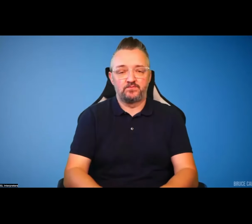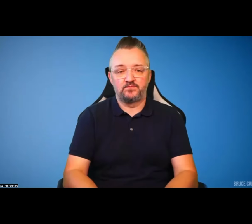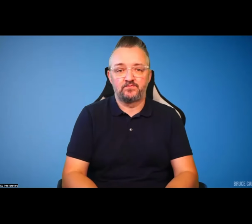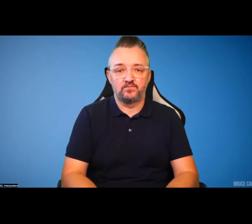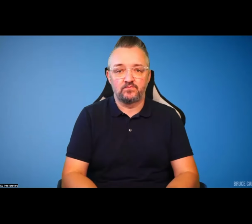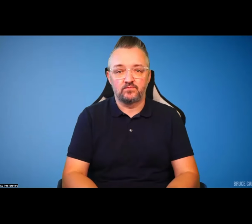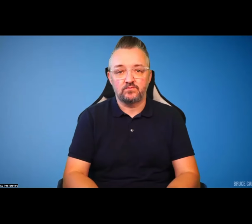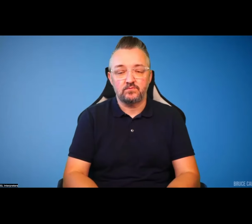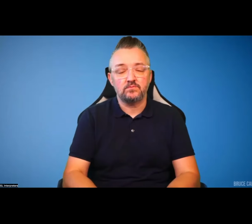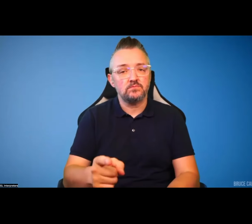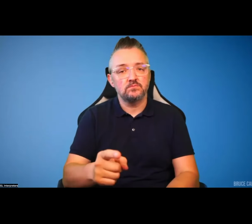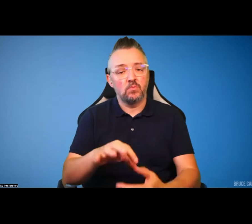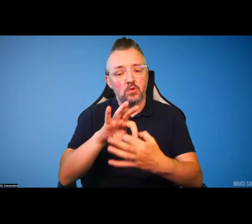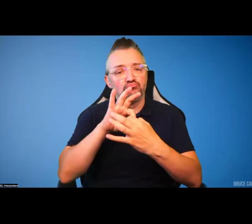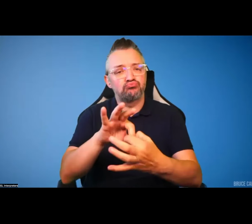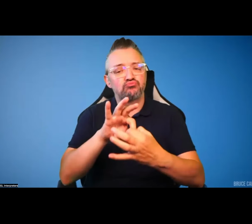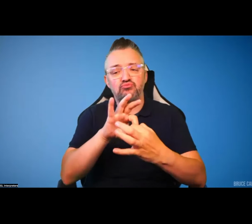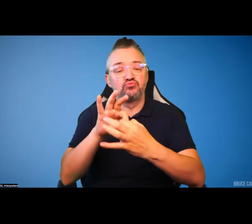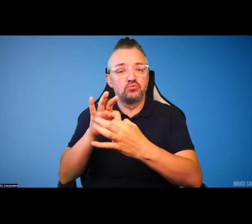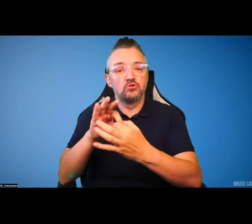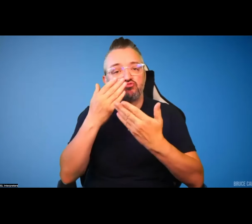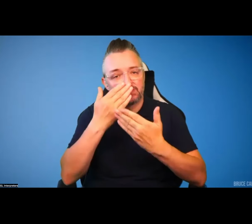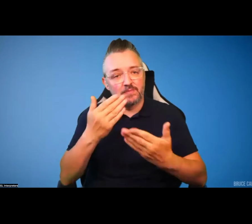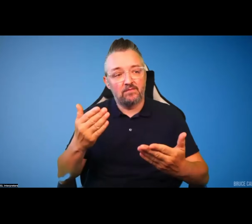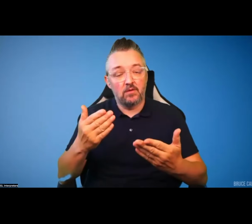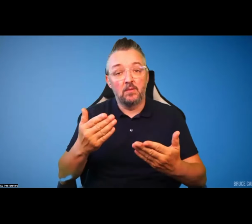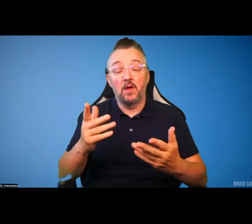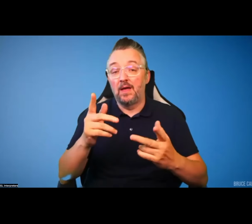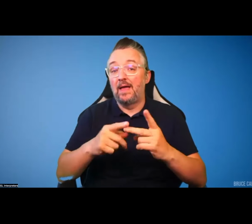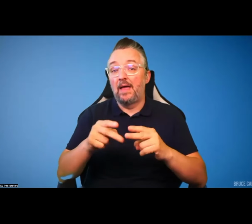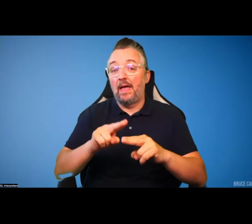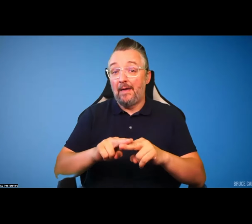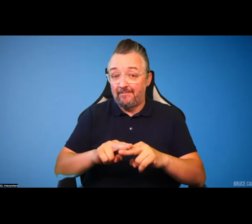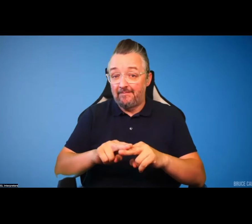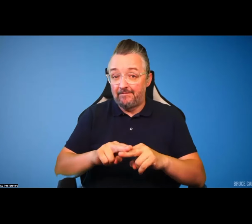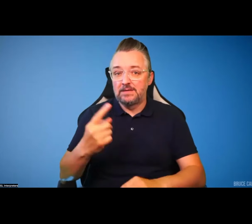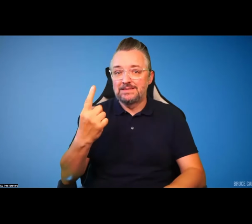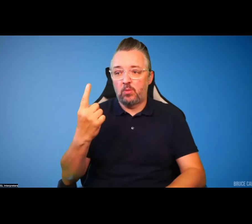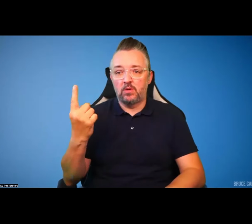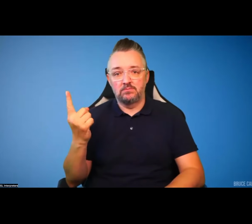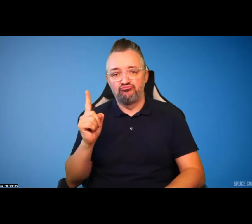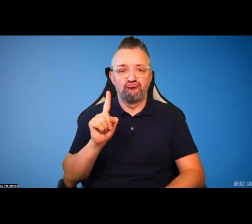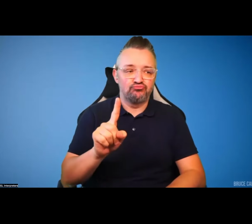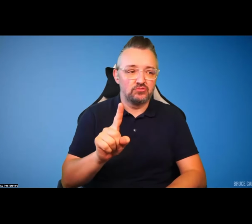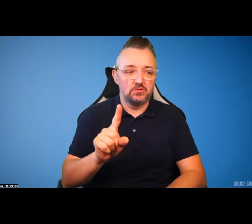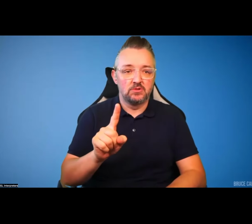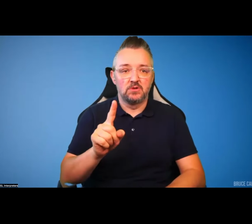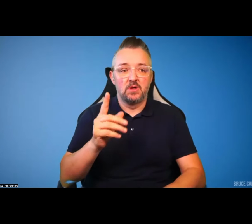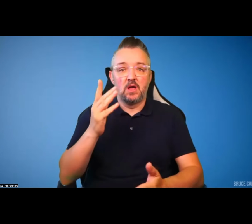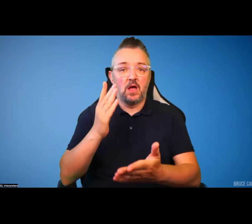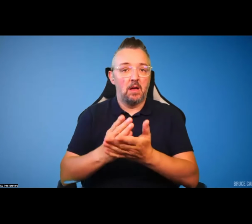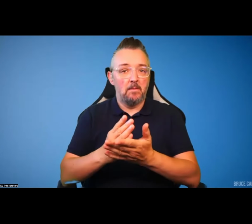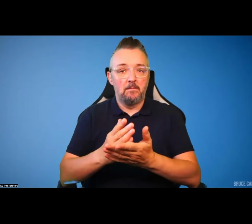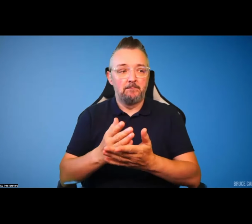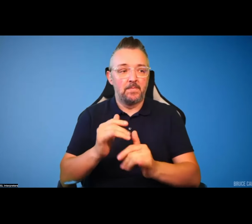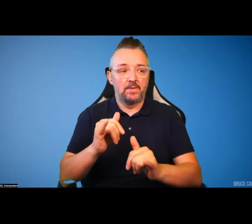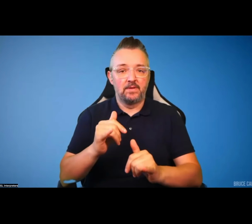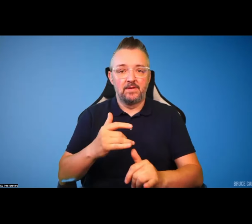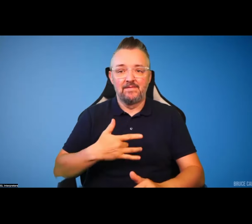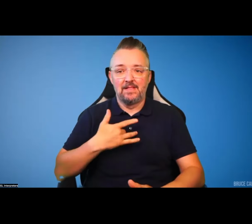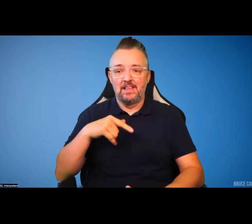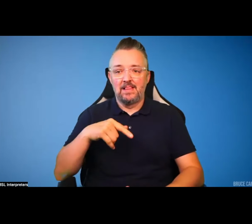respectful participation, hopefully it won't happen, but if anybody joins the call, or if anybody intentionally or unintentionally makes this